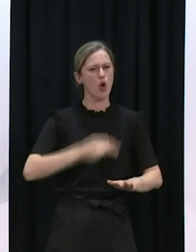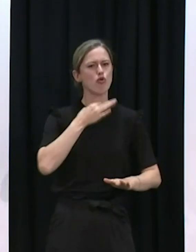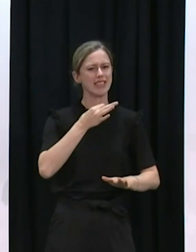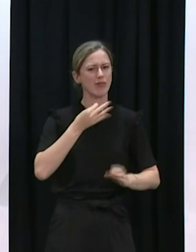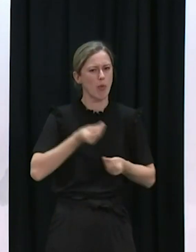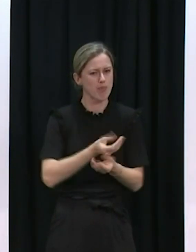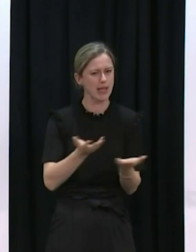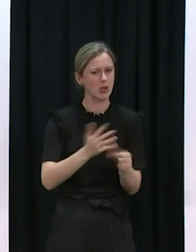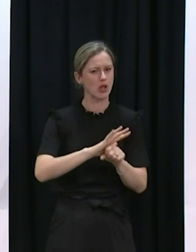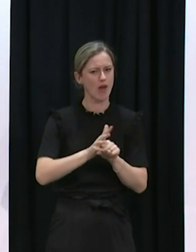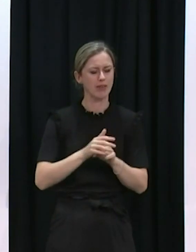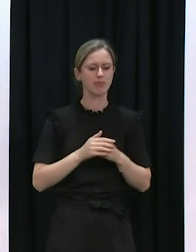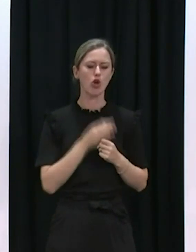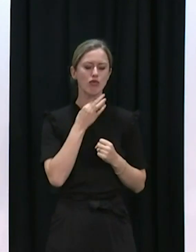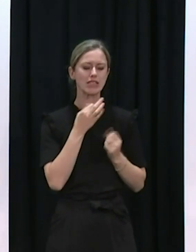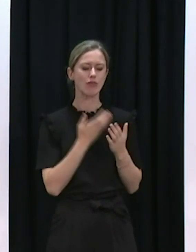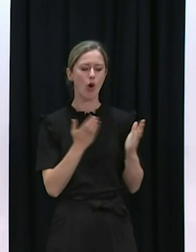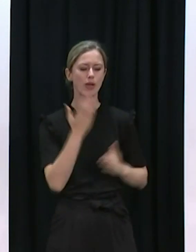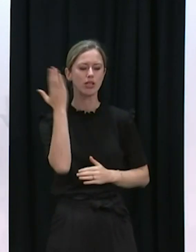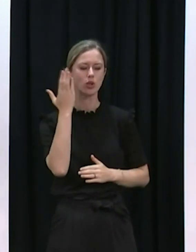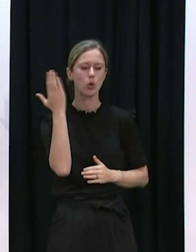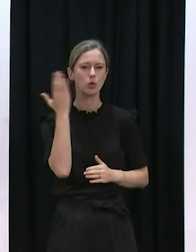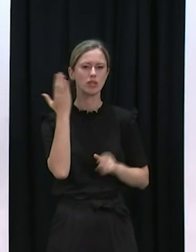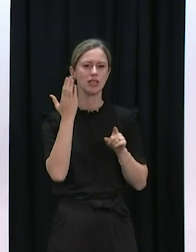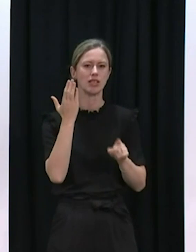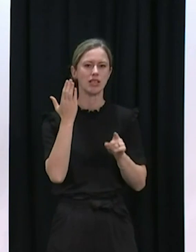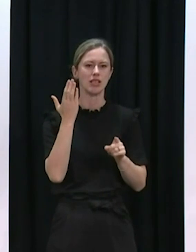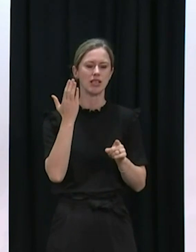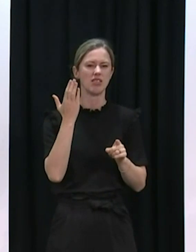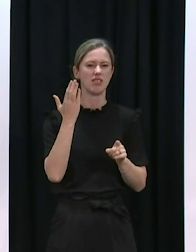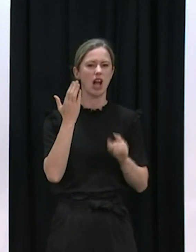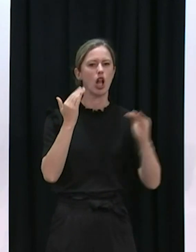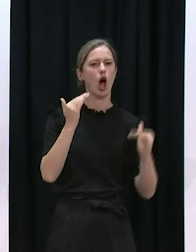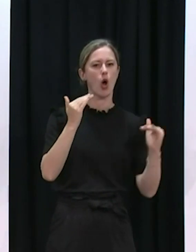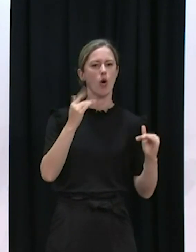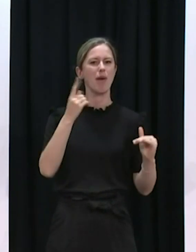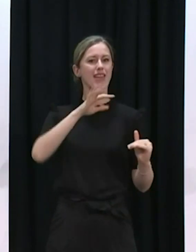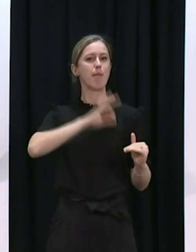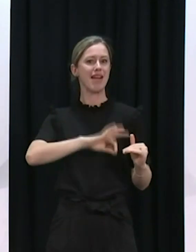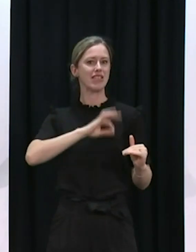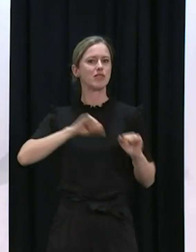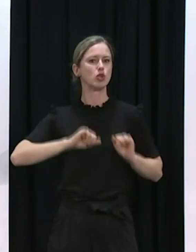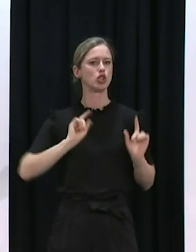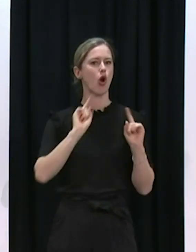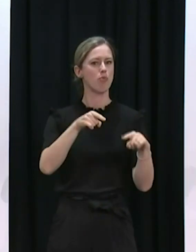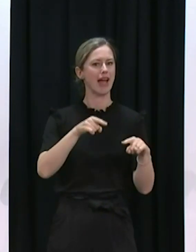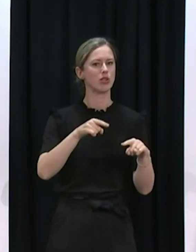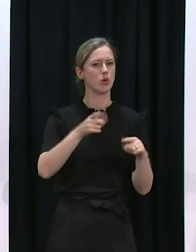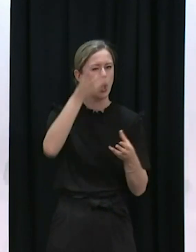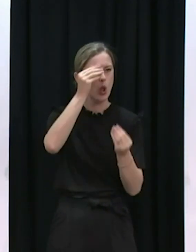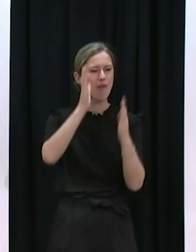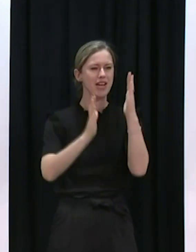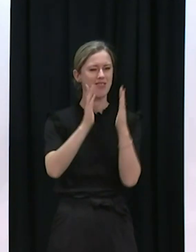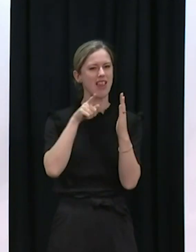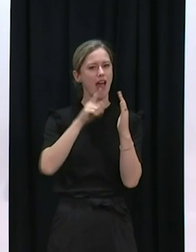what's clear is that the risks of reopening schools are outweighed by the benefits of kids re-engaging in their learning in a face-to-face